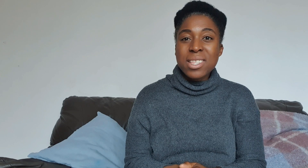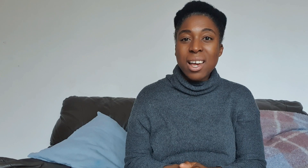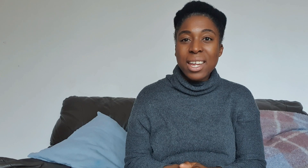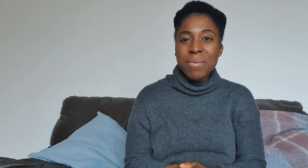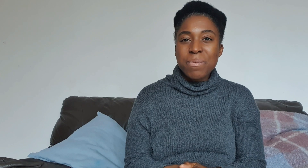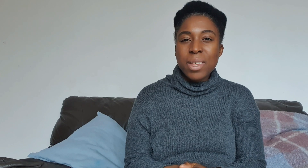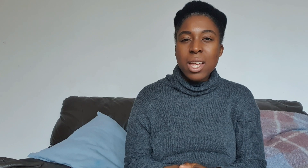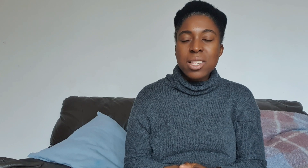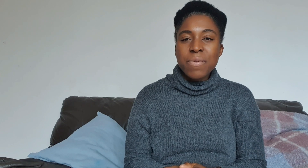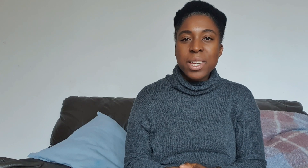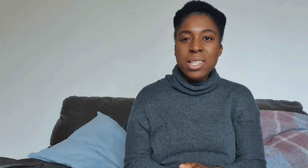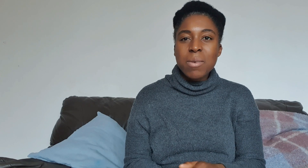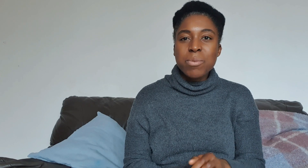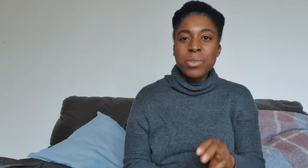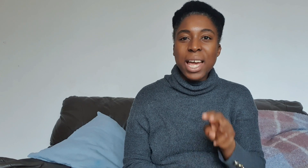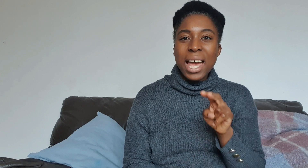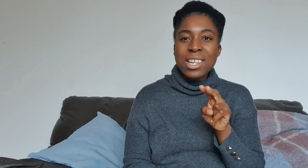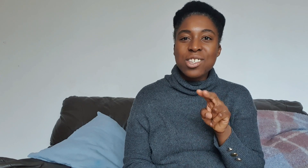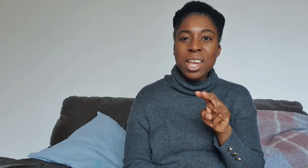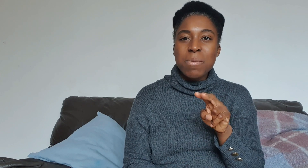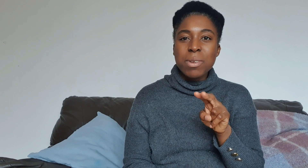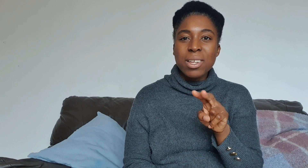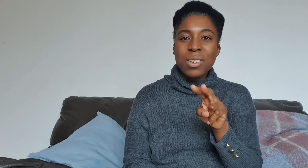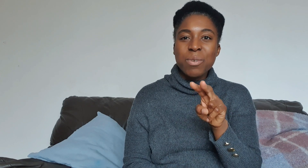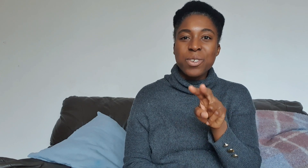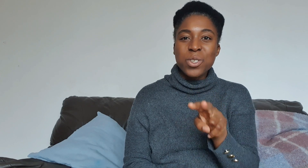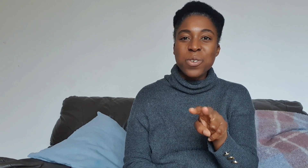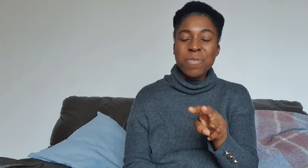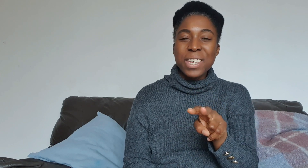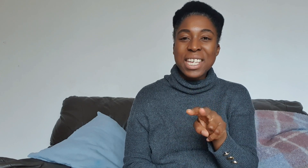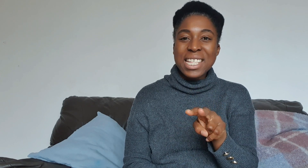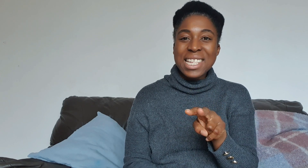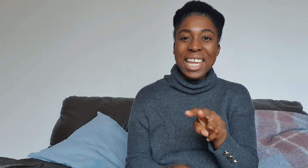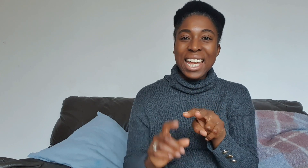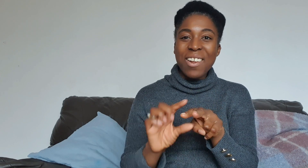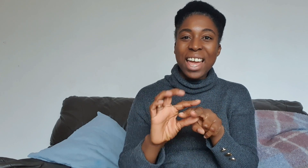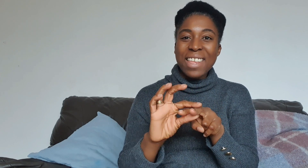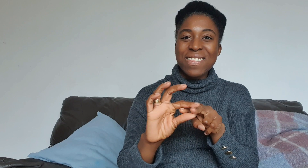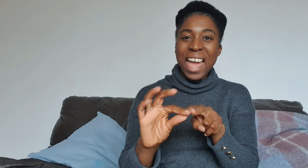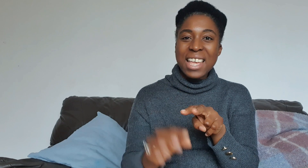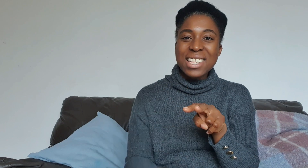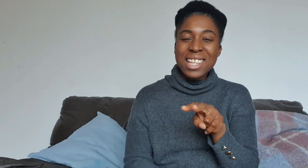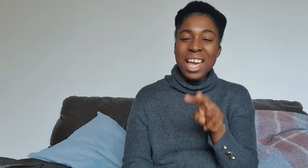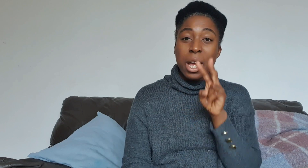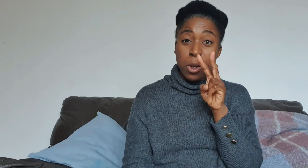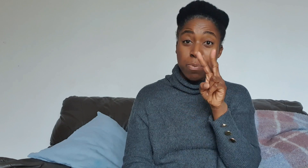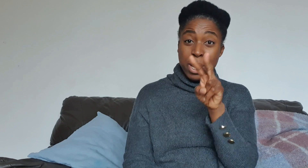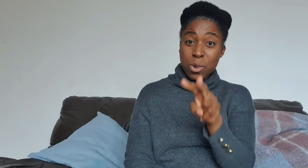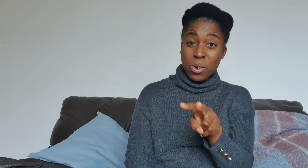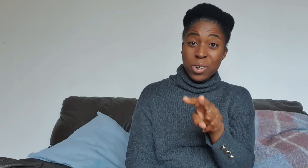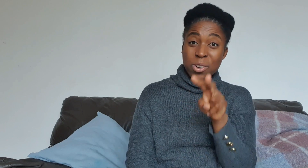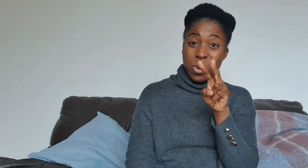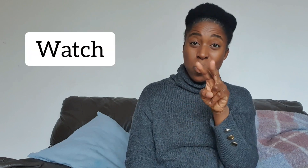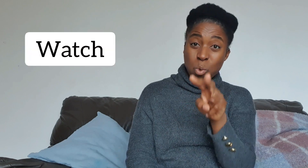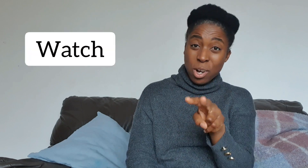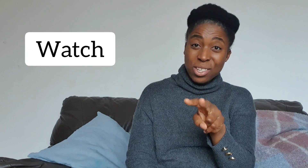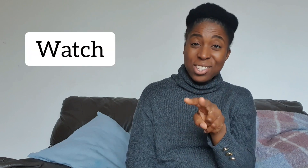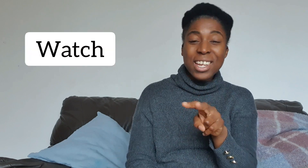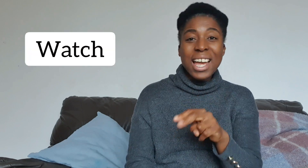sign. So for example, the hand shape with your two fingers sticking out like this could be look or watch, as